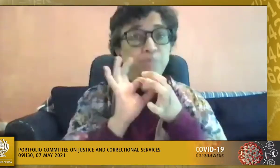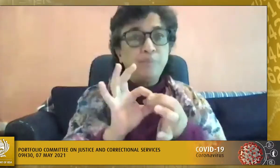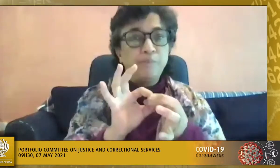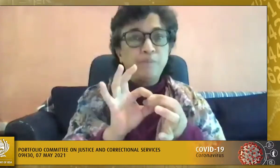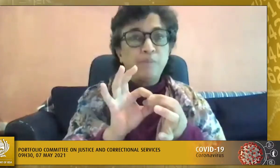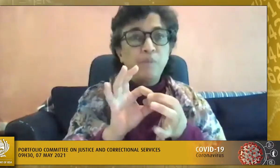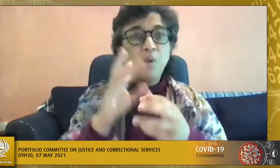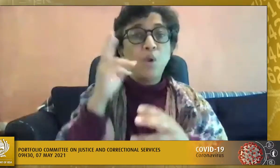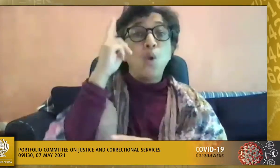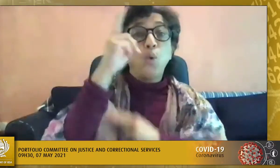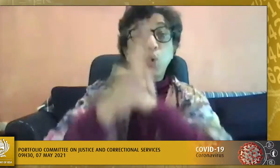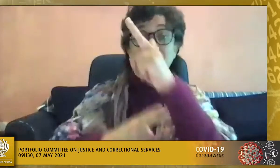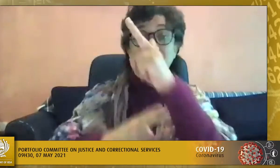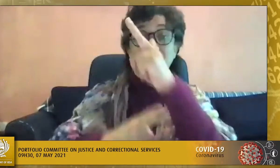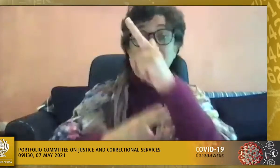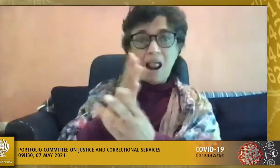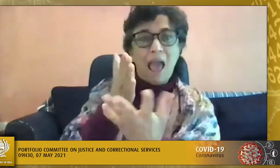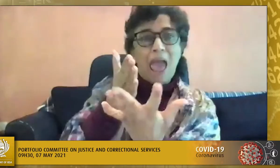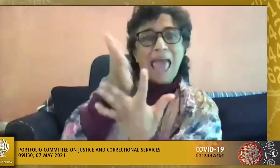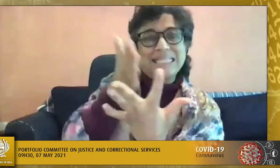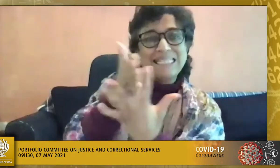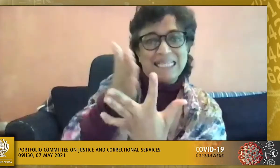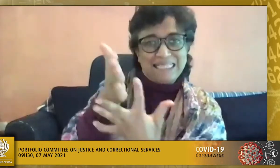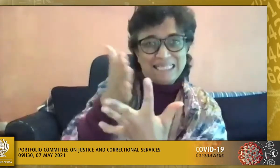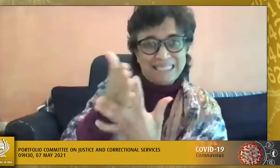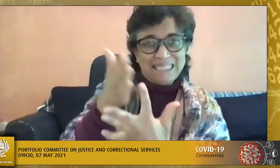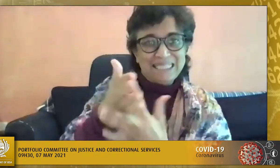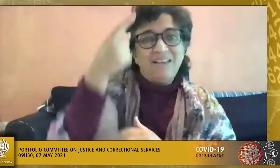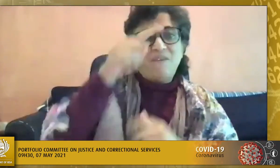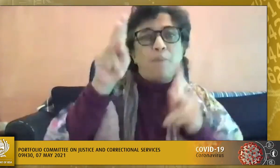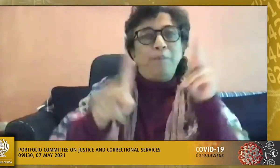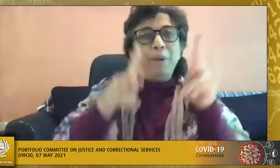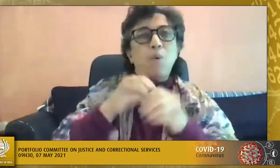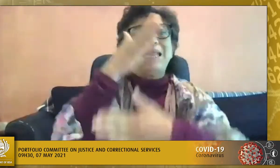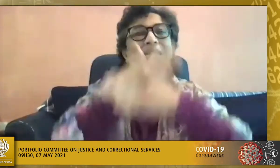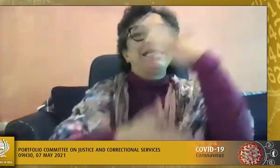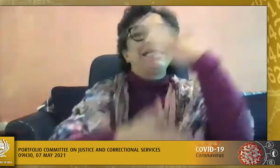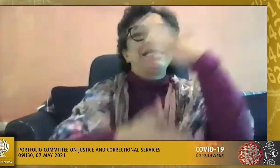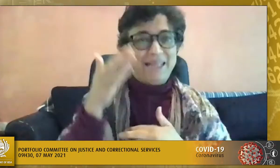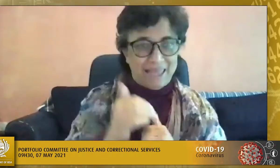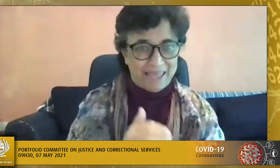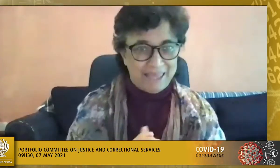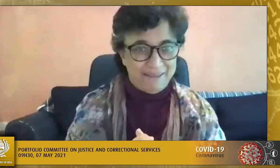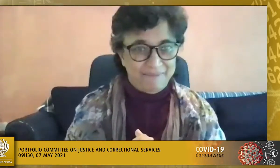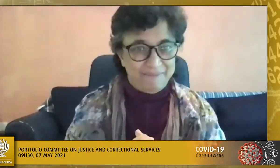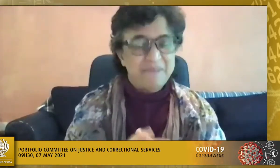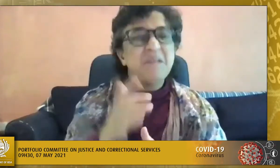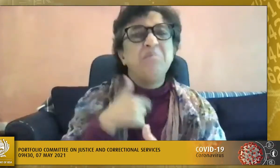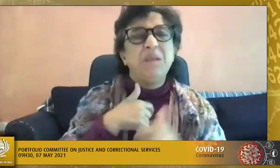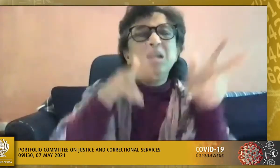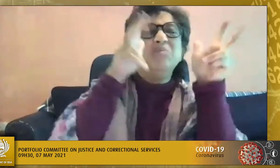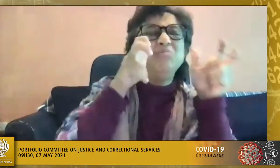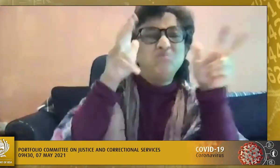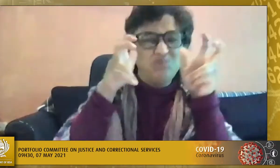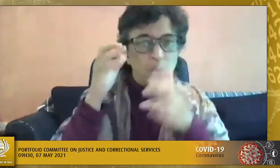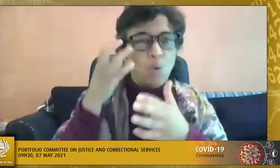uh so what I would like to know in relation to universal access for people with